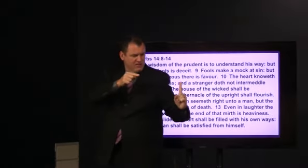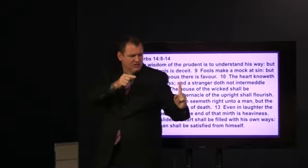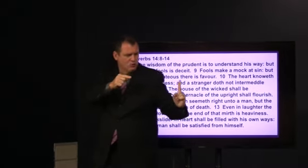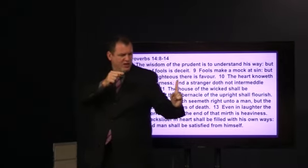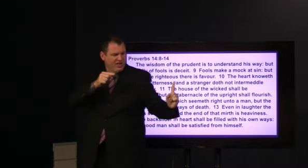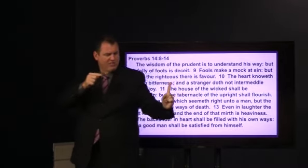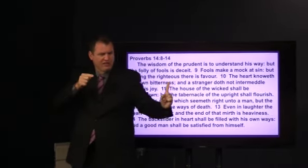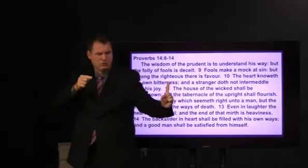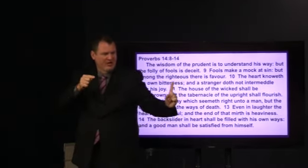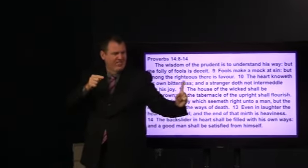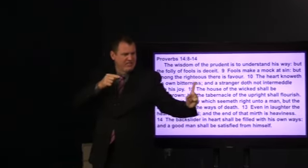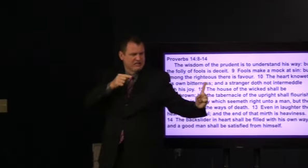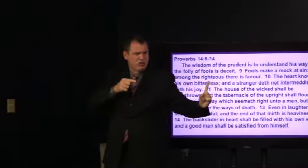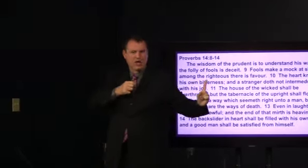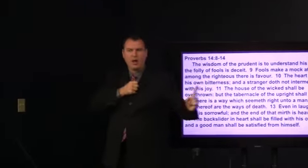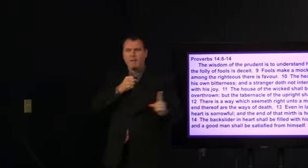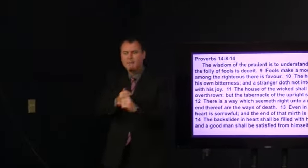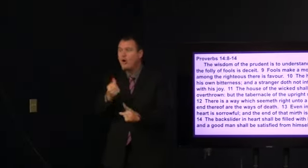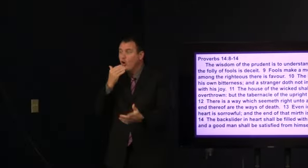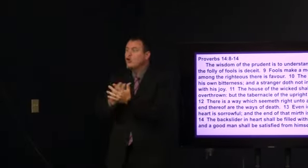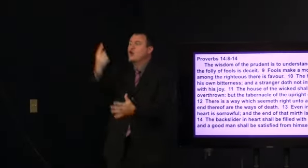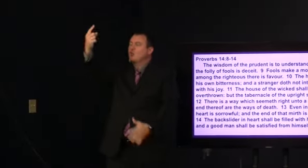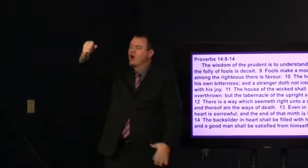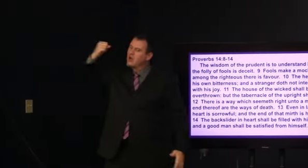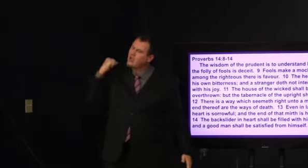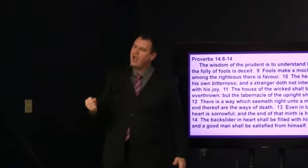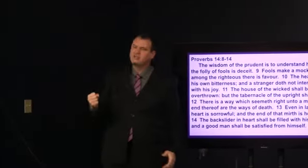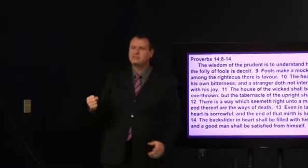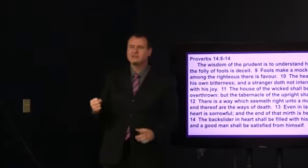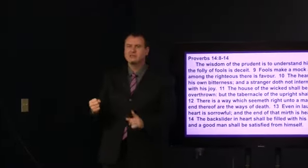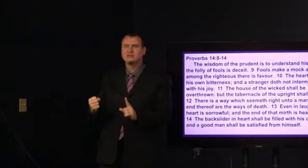because you want this and you want it so bad.